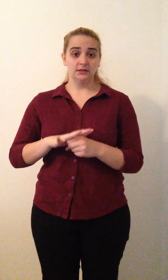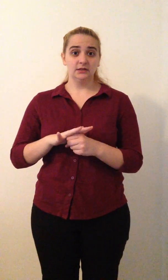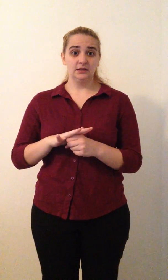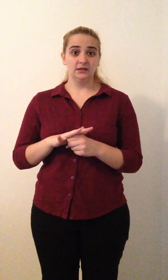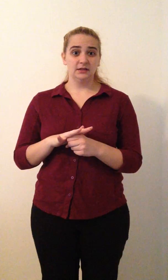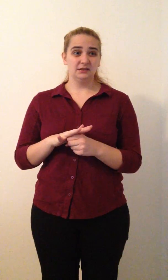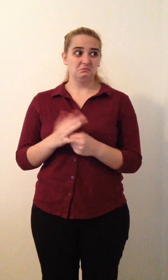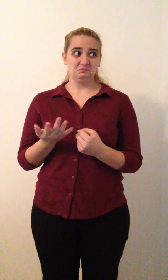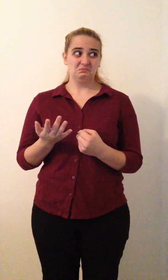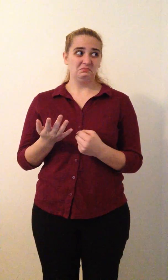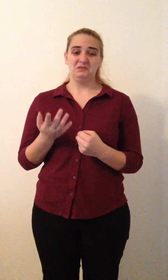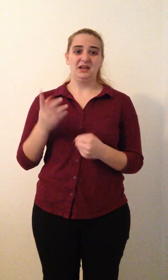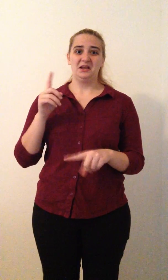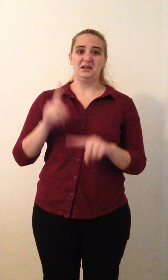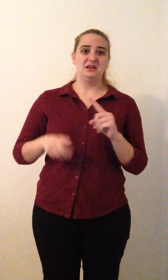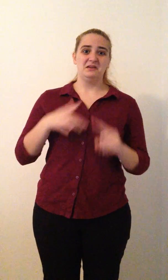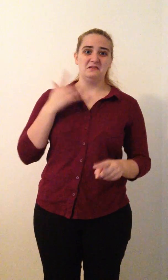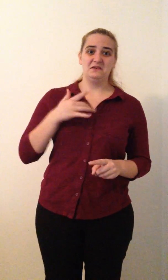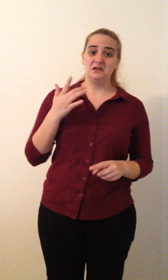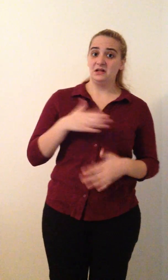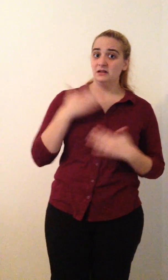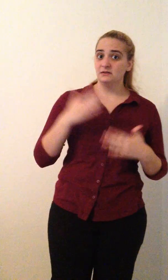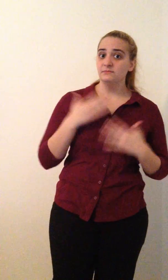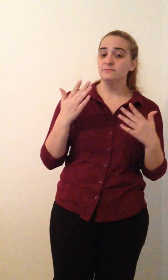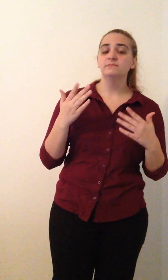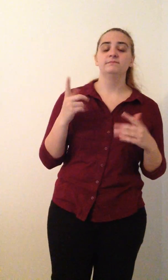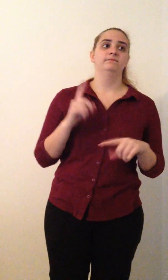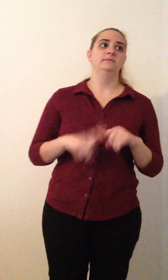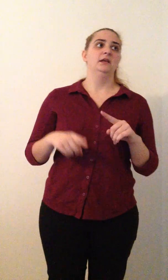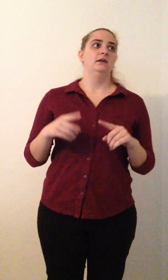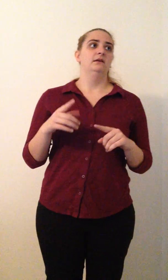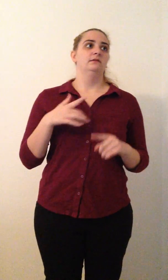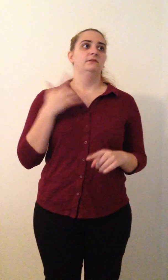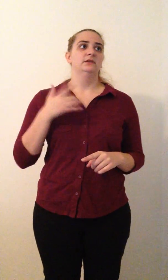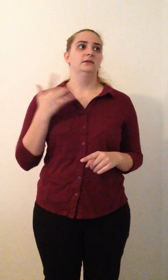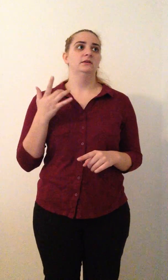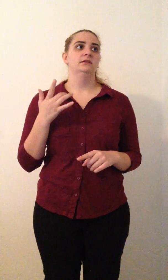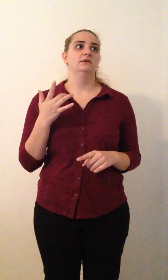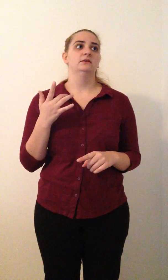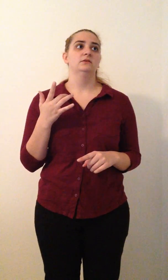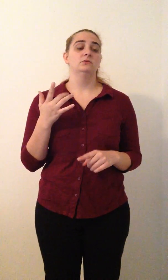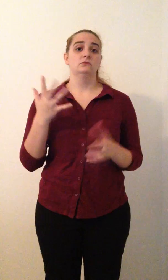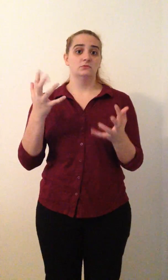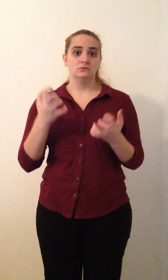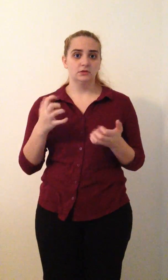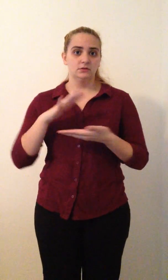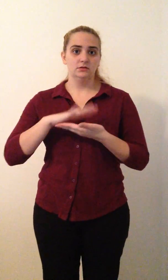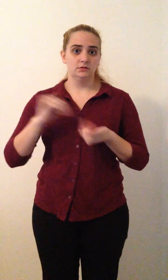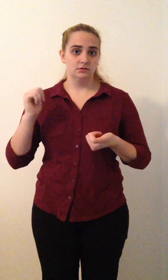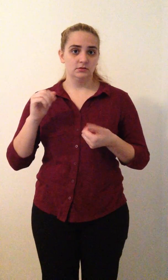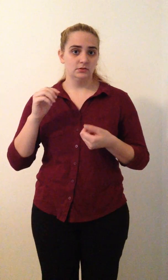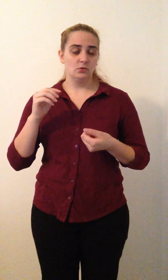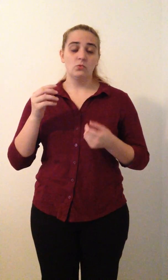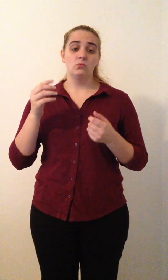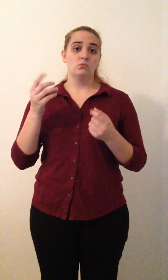is anxious, they're really not going to be interested in sex because they're so focused on